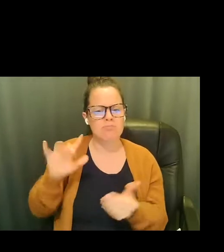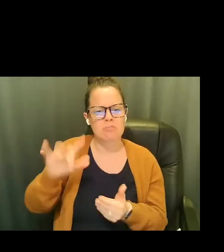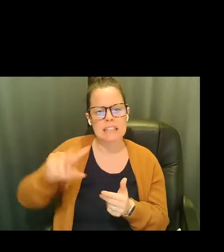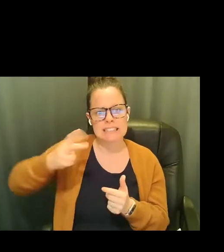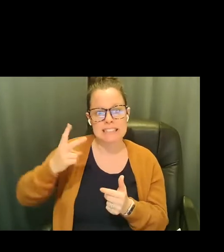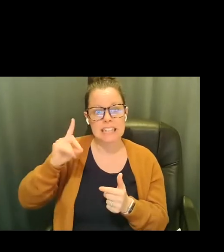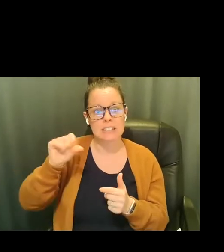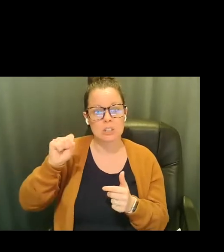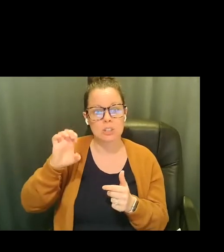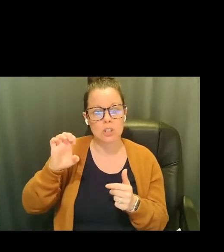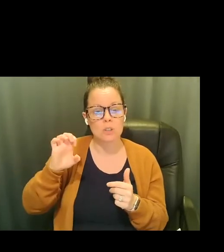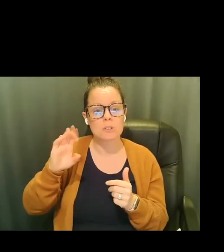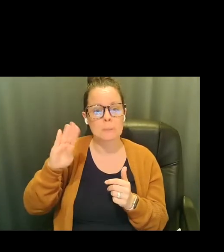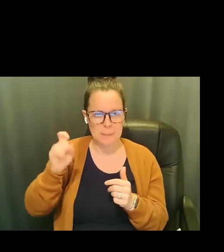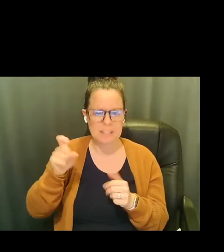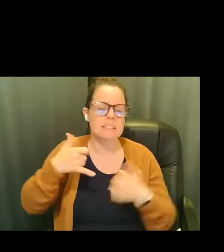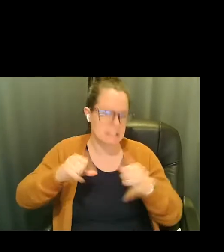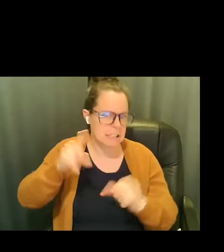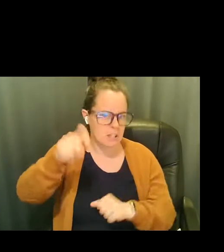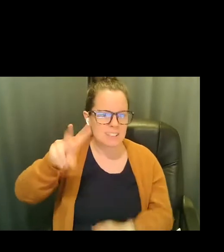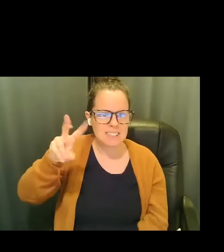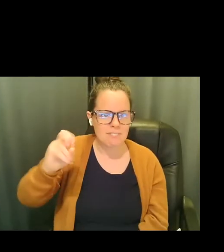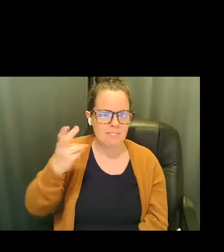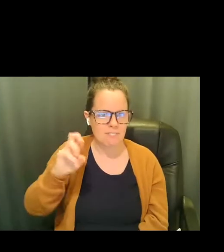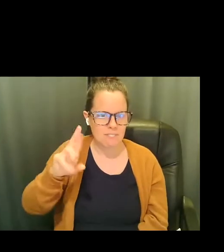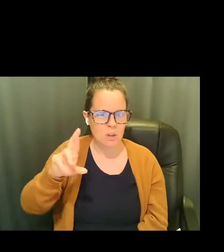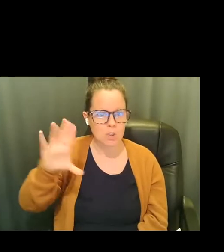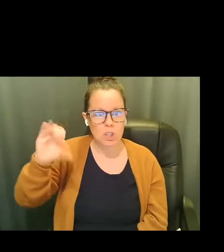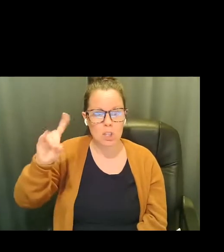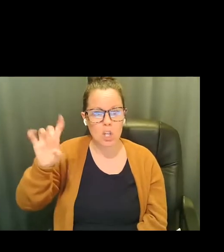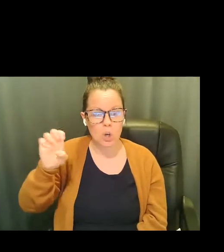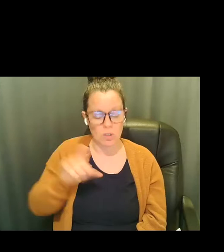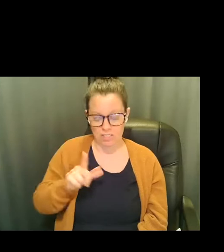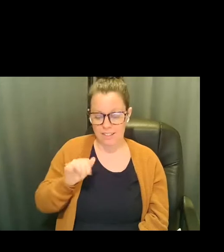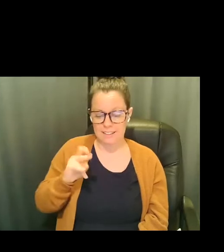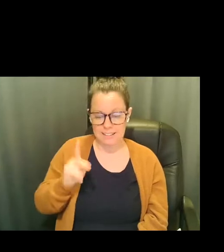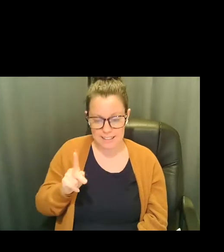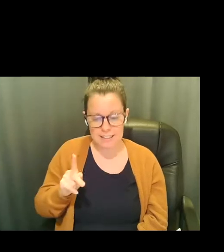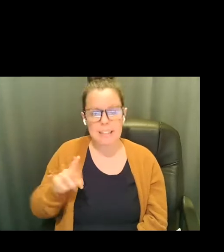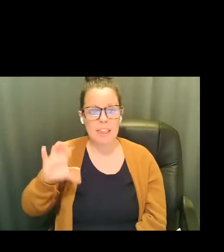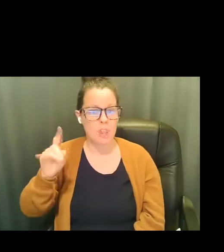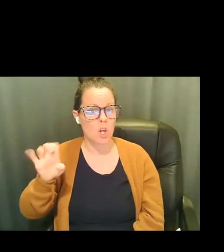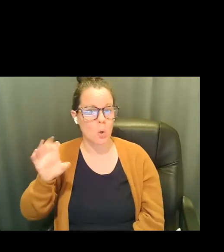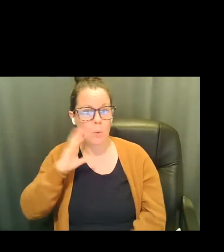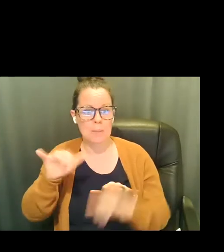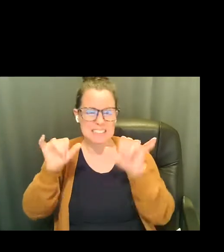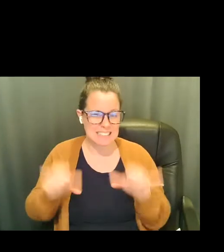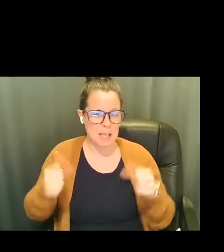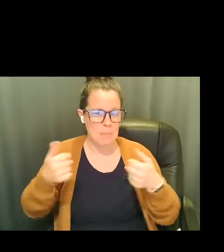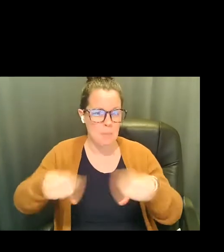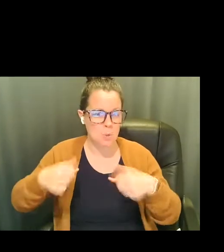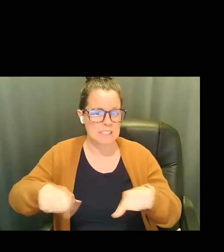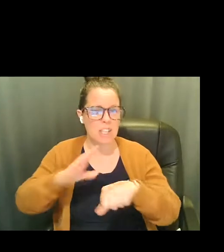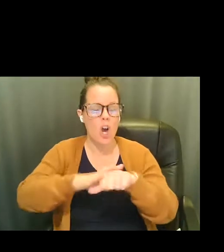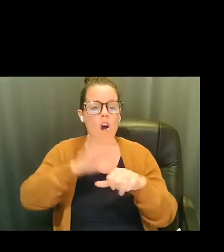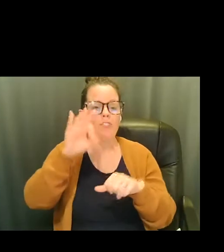still need the voucher code. Both the link and the voucher code will be on the same posting on Facebook and